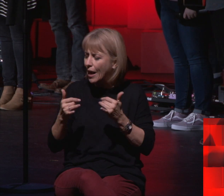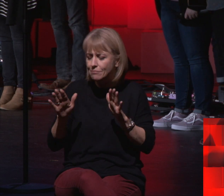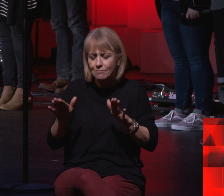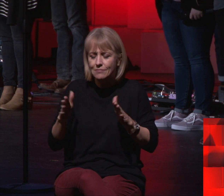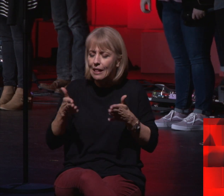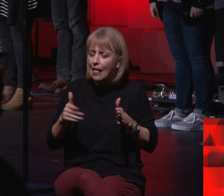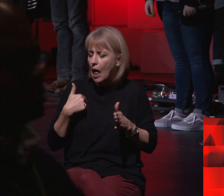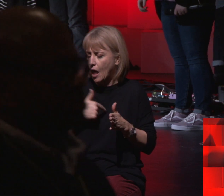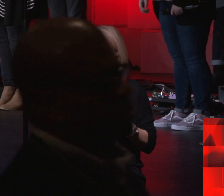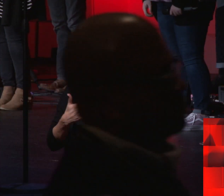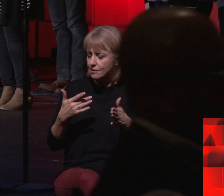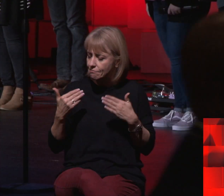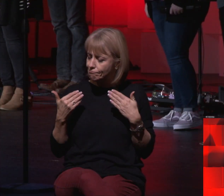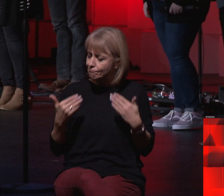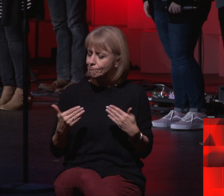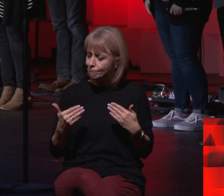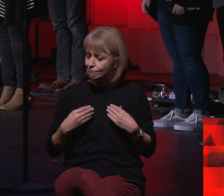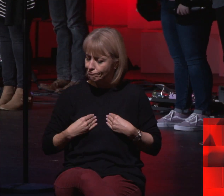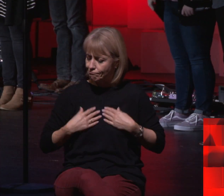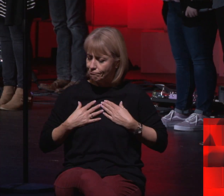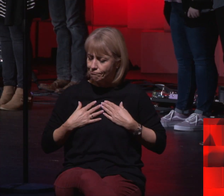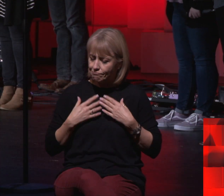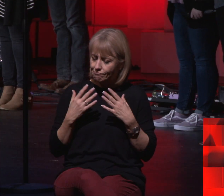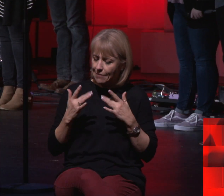care for others around us.